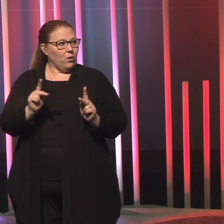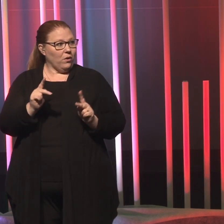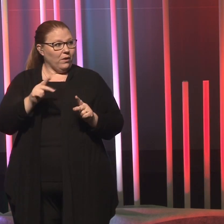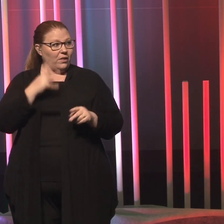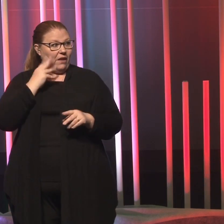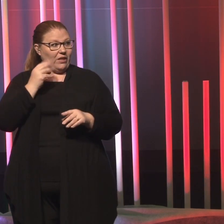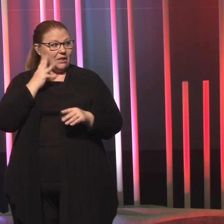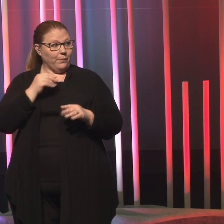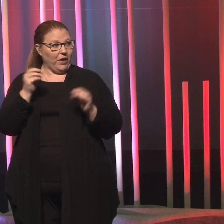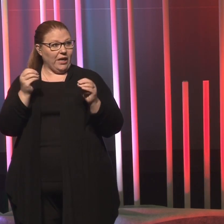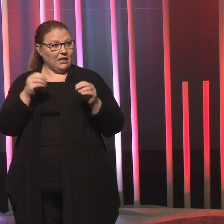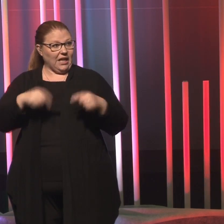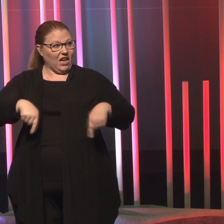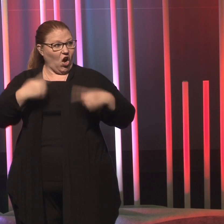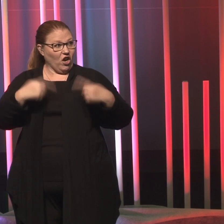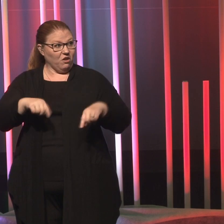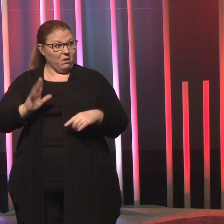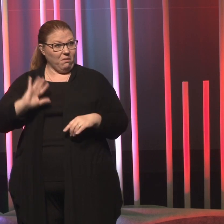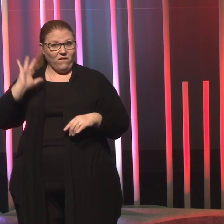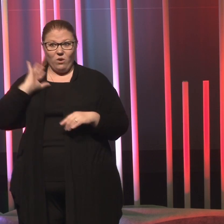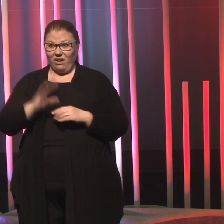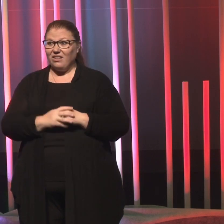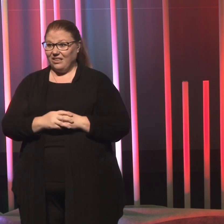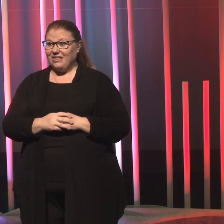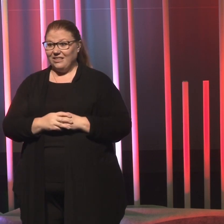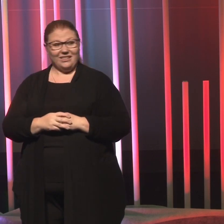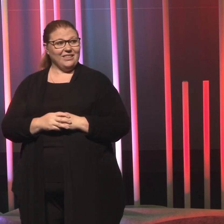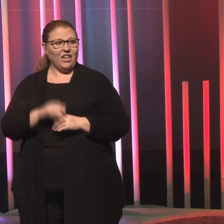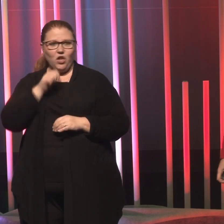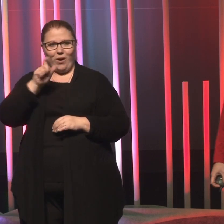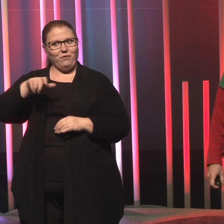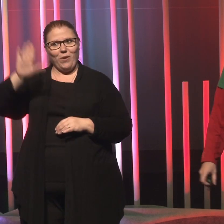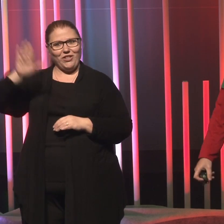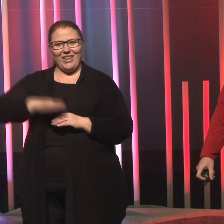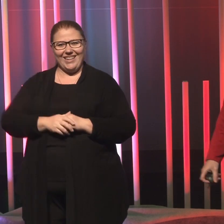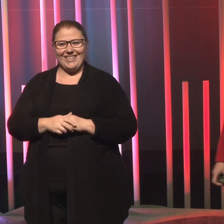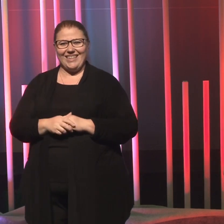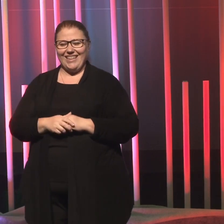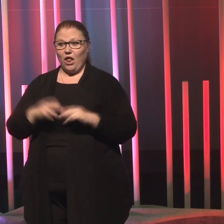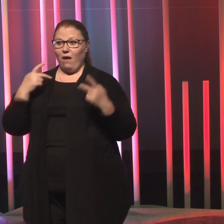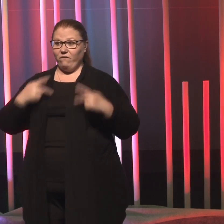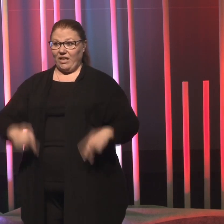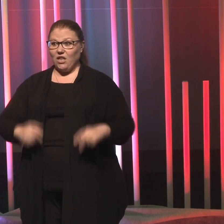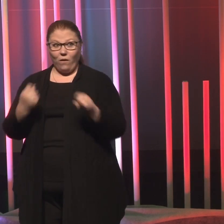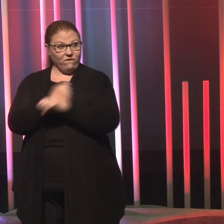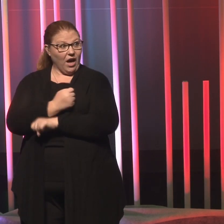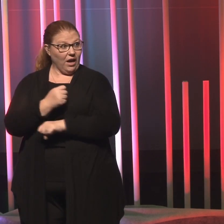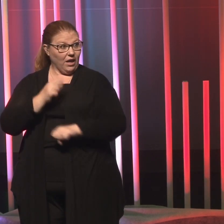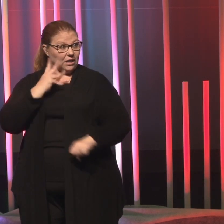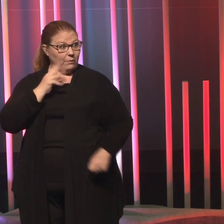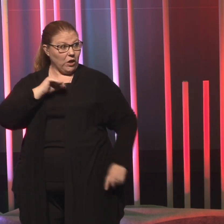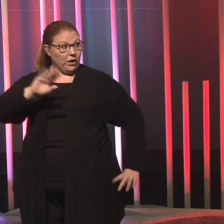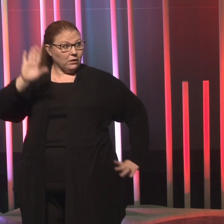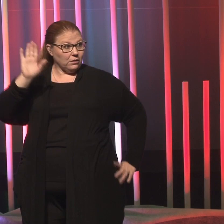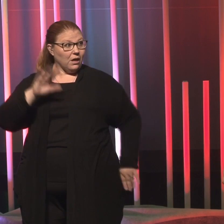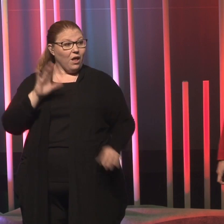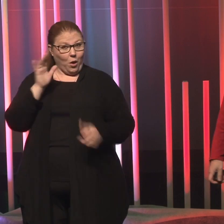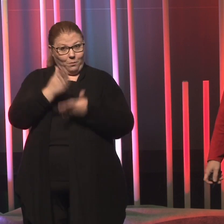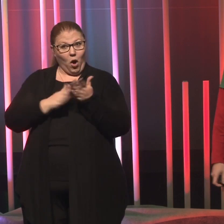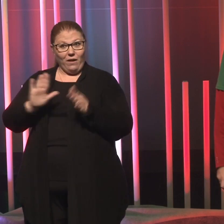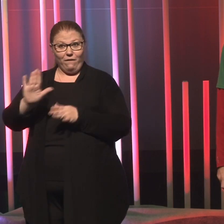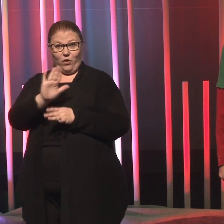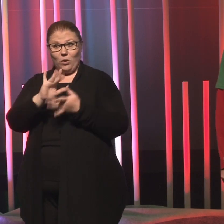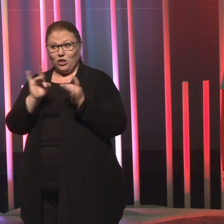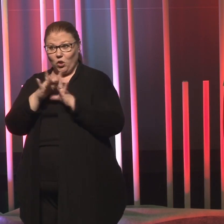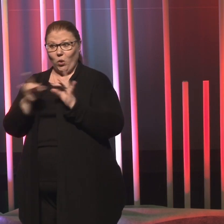before? Right? Anybody, don't have to raise your hand on this, anybody get into a physical altercation with somebody? That's part of your story